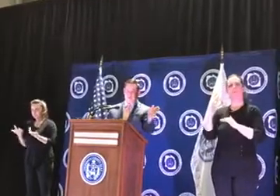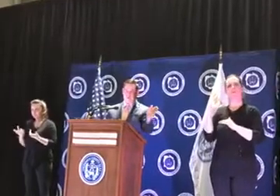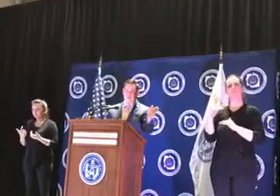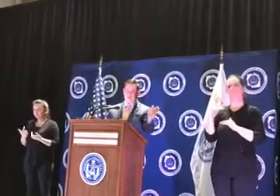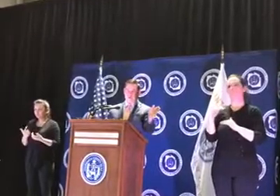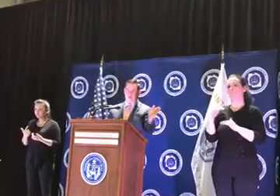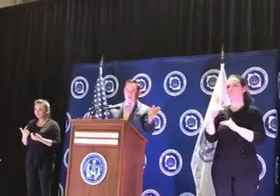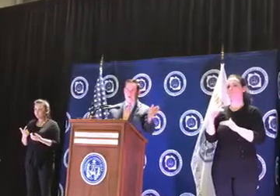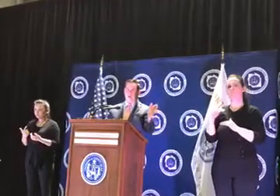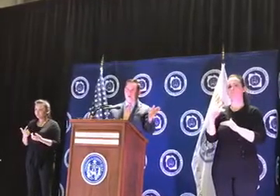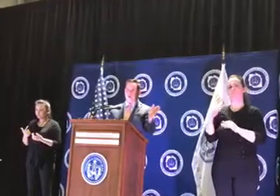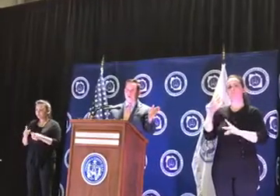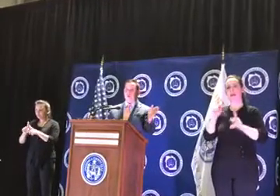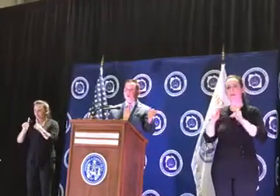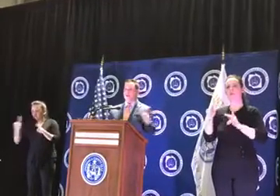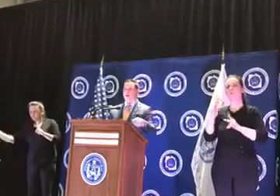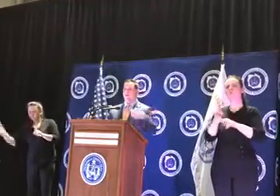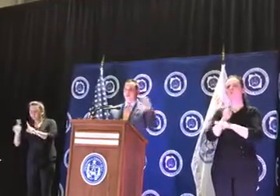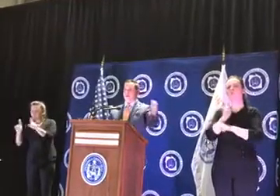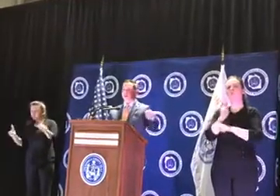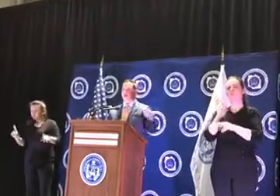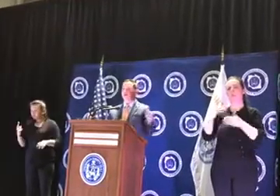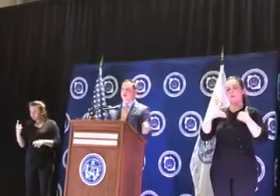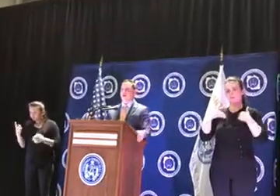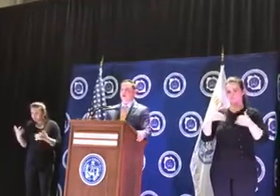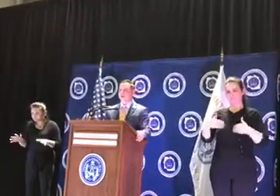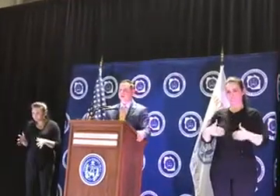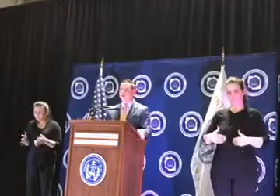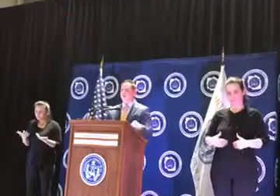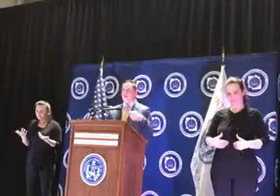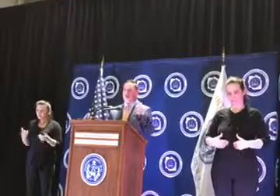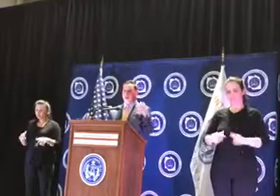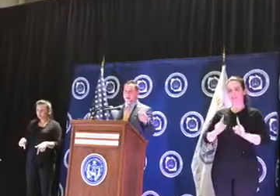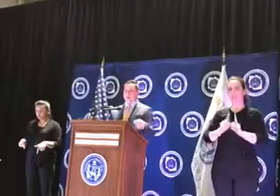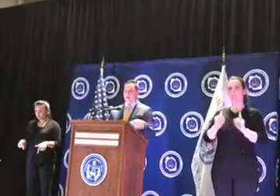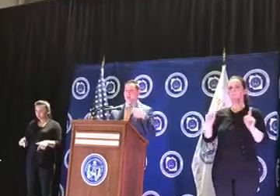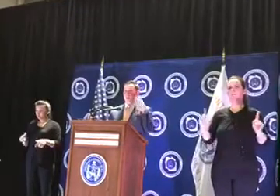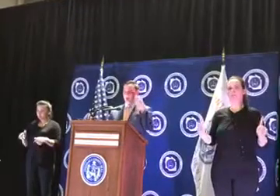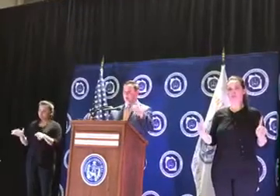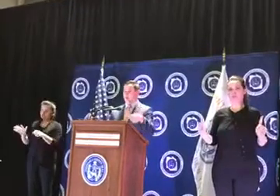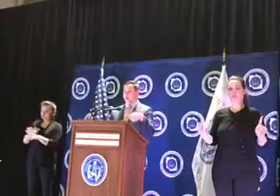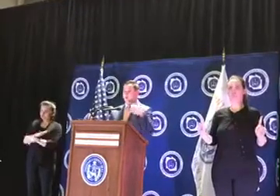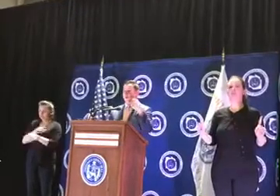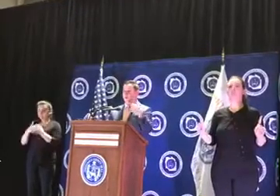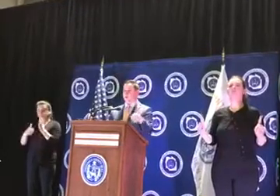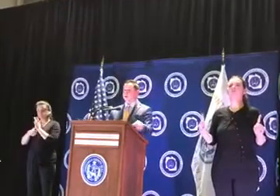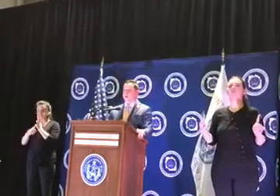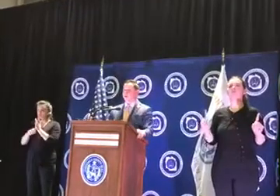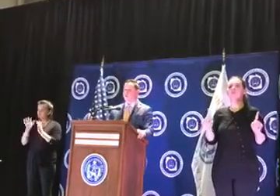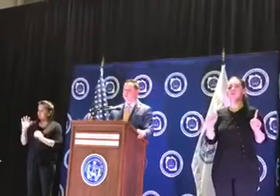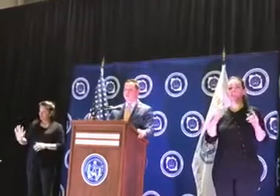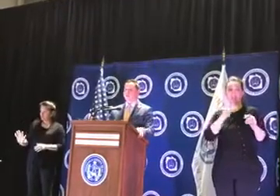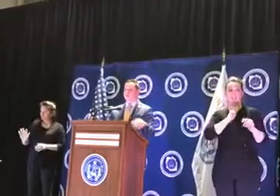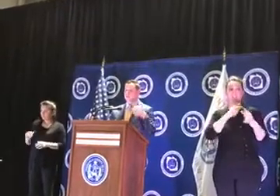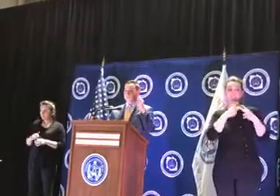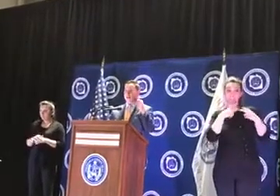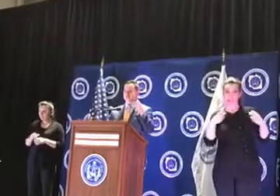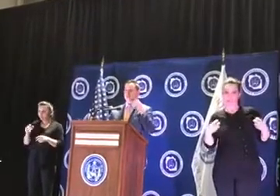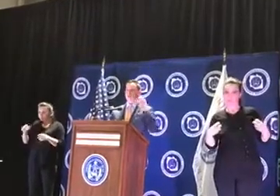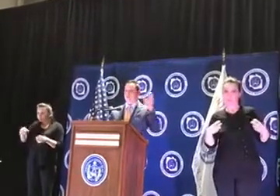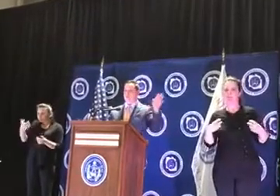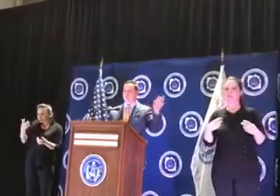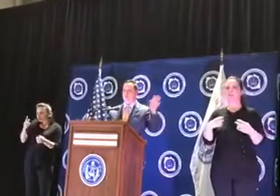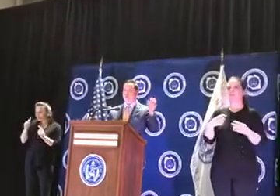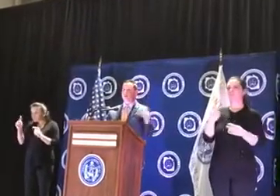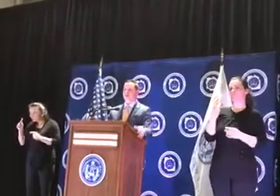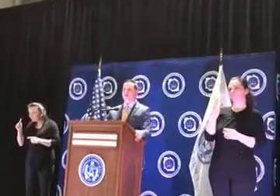everything stays still in that moment of time until you can get going again. We've never had that challenge yet. We're continuing to be moving. We continue to test.